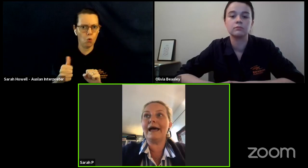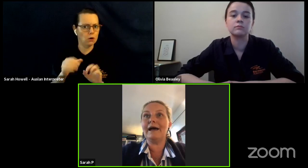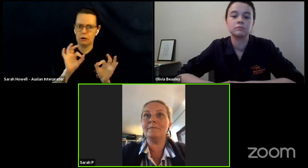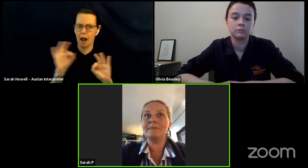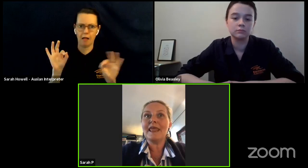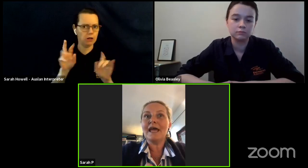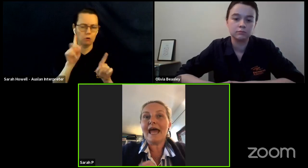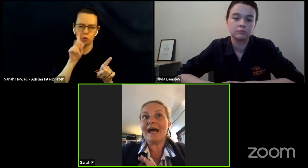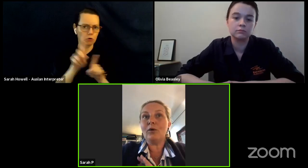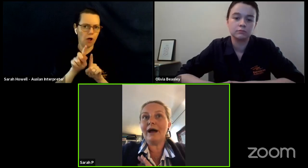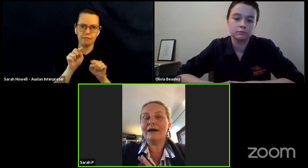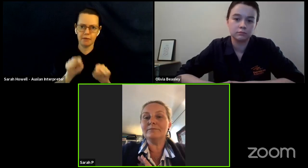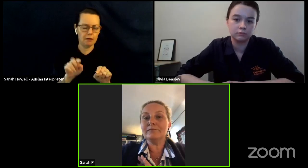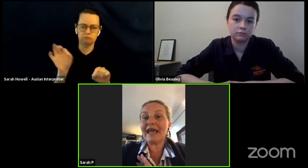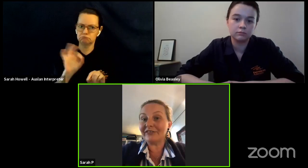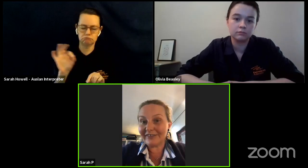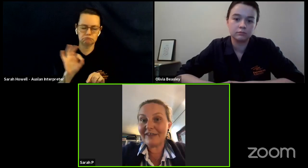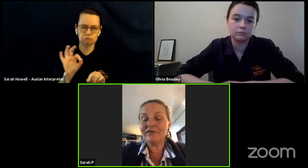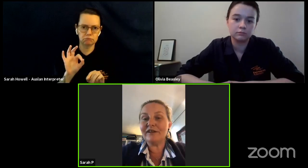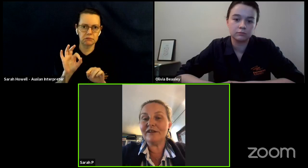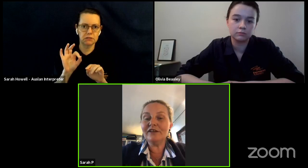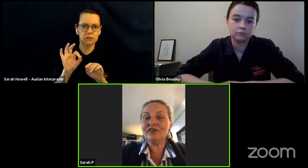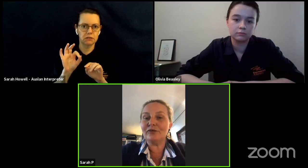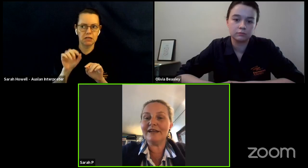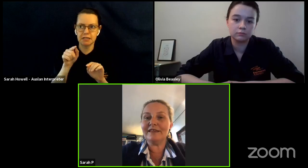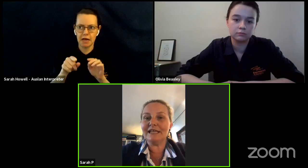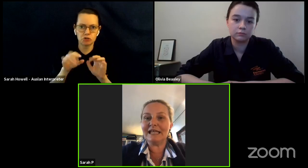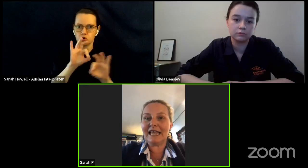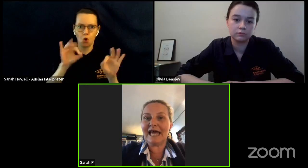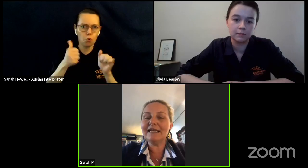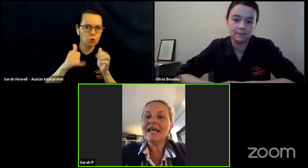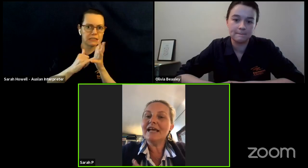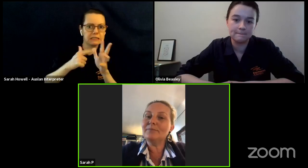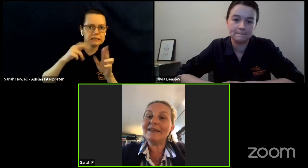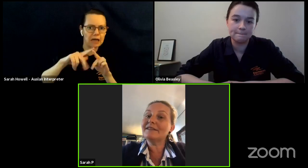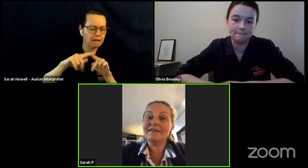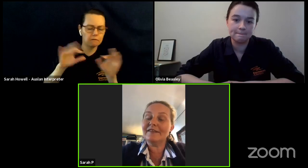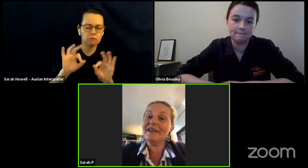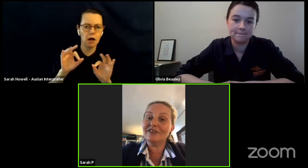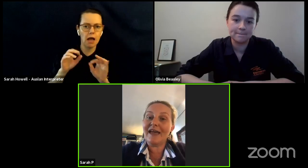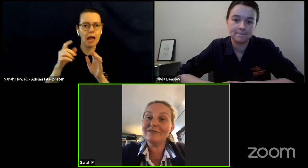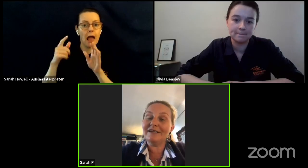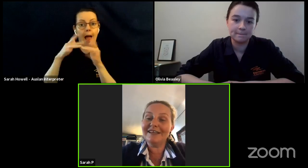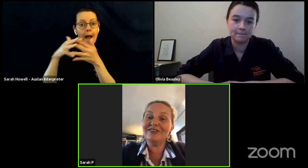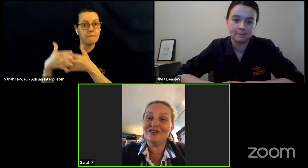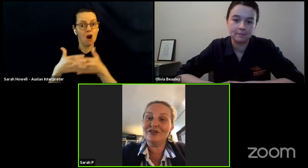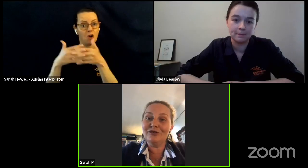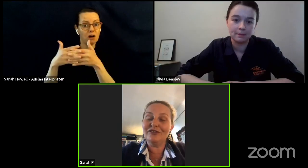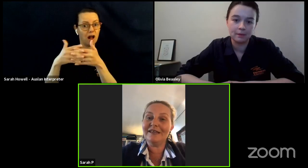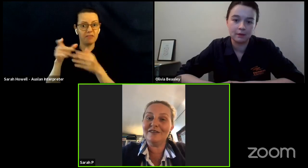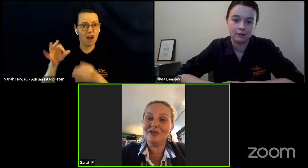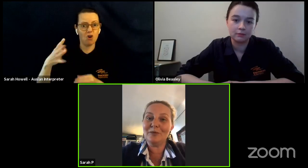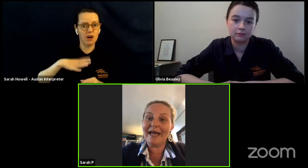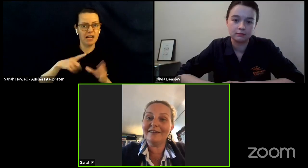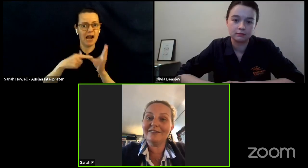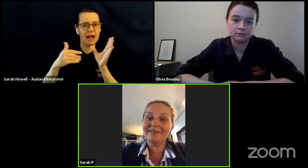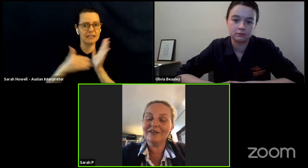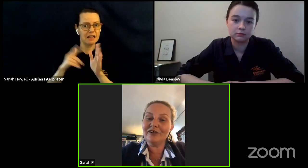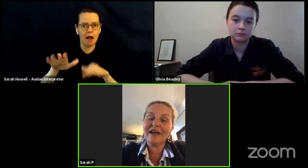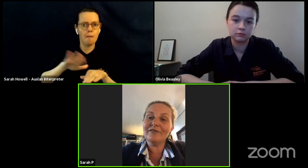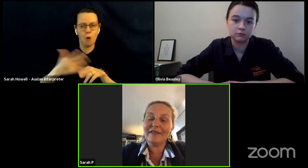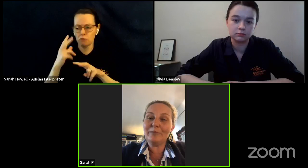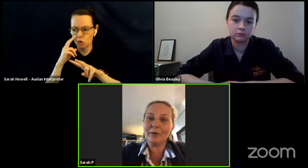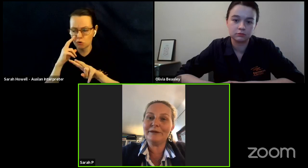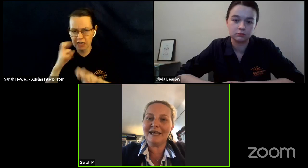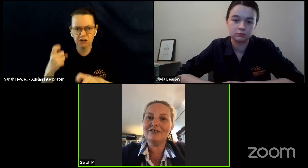or how safe it is or anything like that. It's basically that they just haven't needed to use it in the US